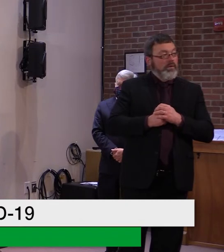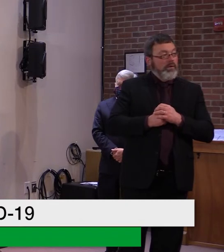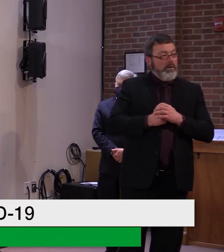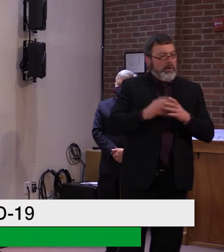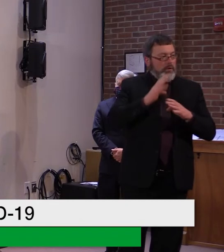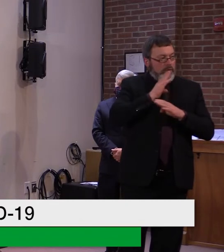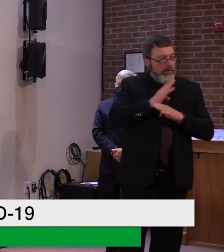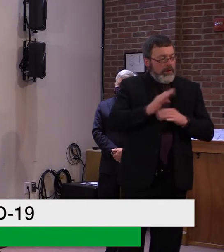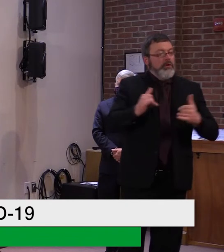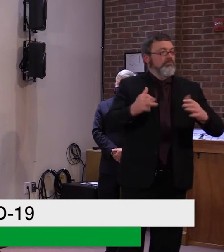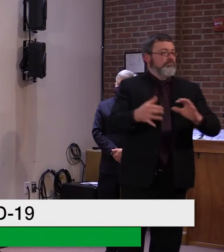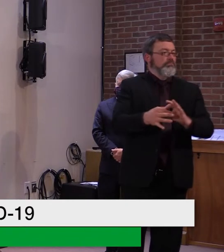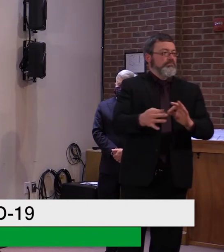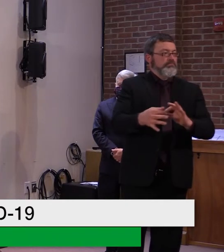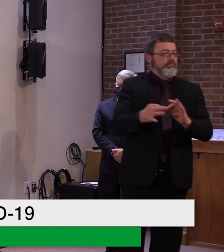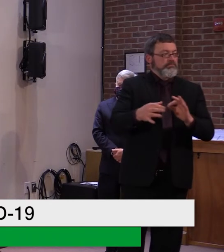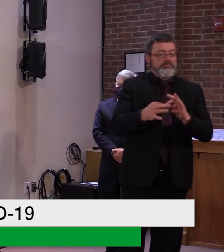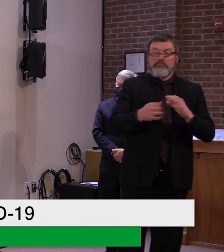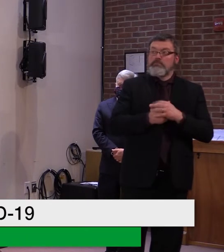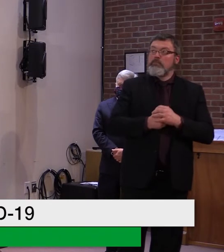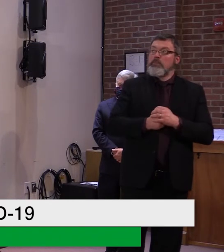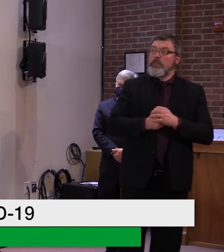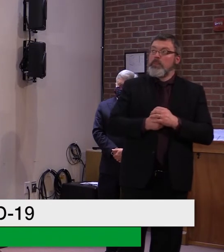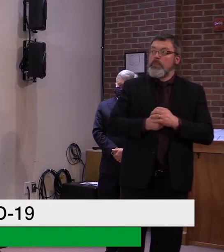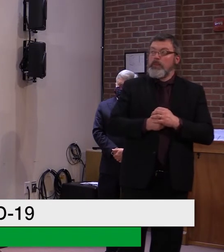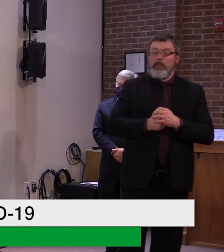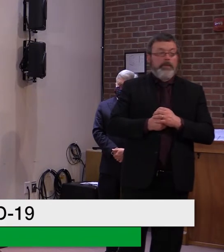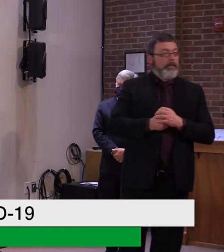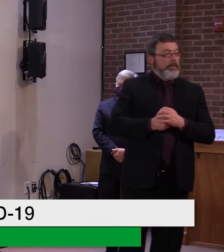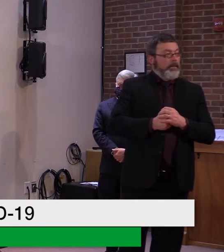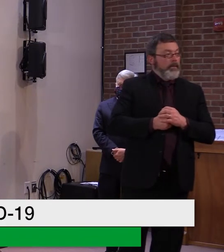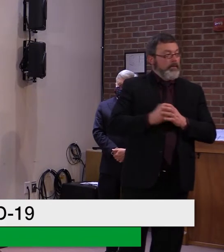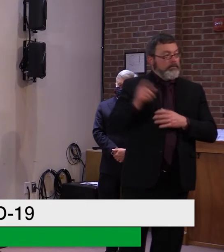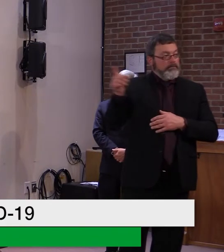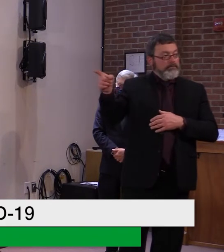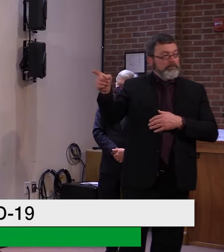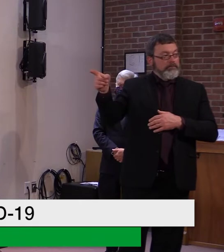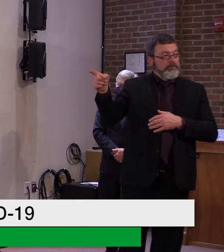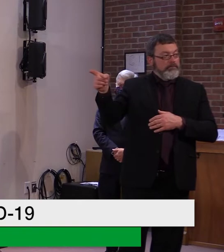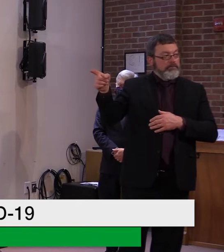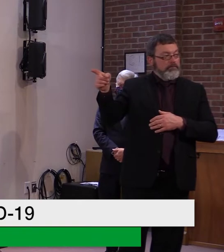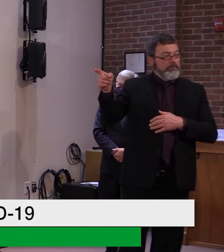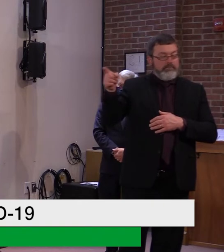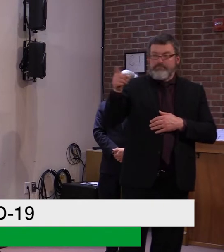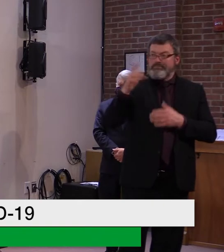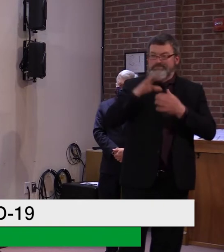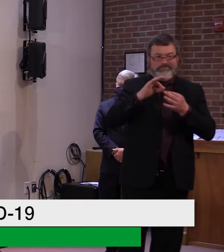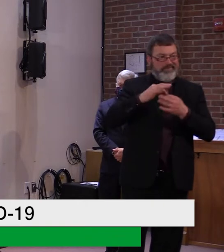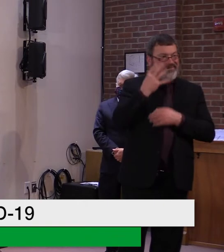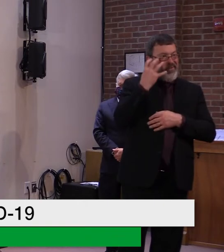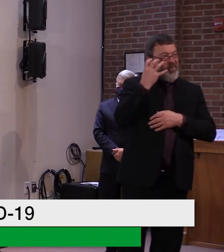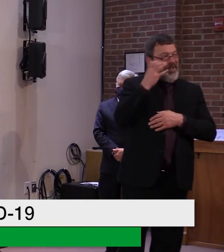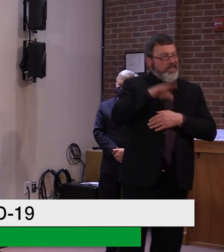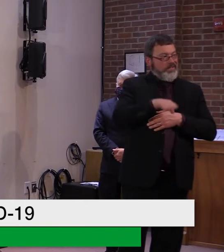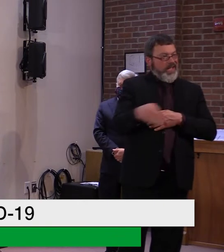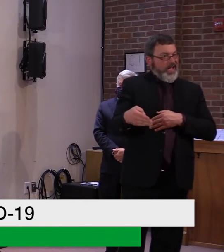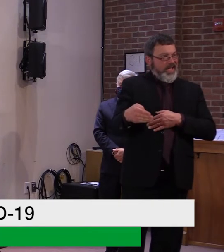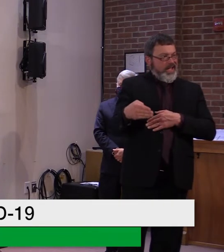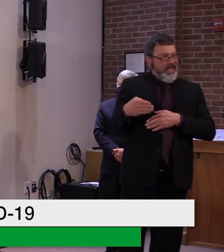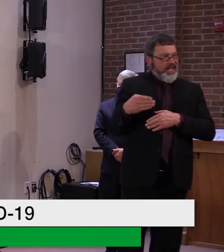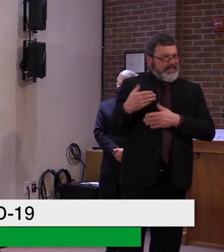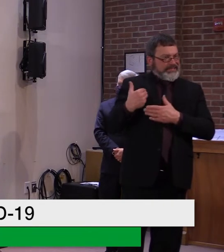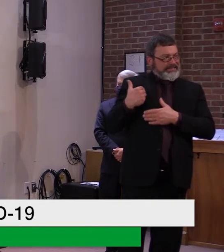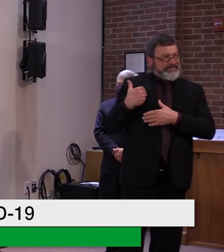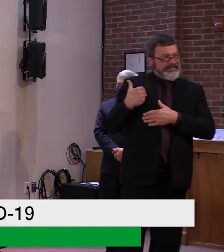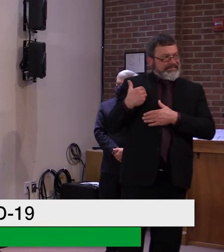you mentioned that um four guests in the past couple days or weeks are connected to long-term care